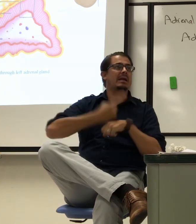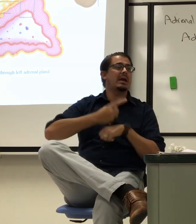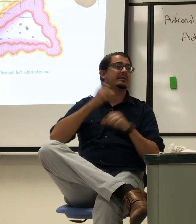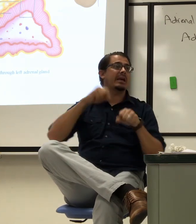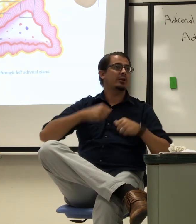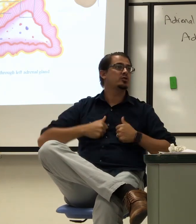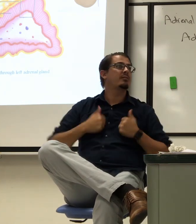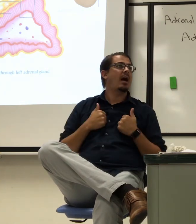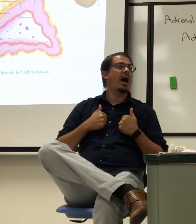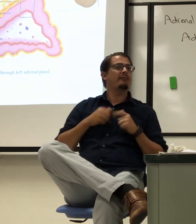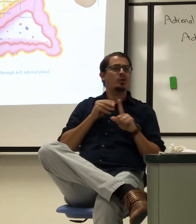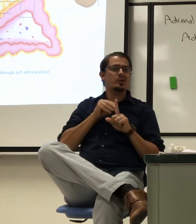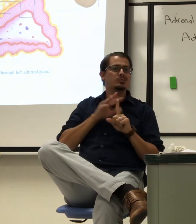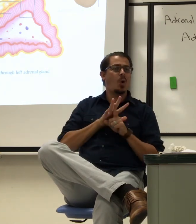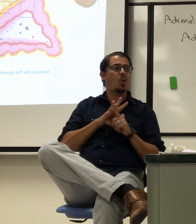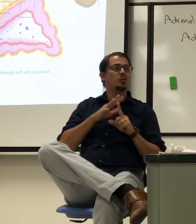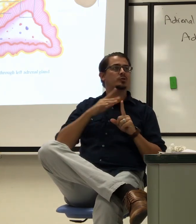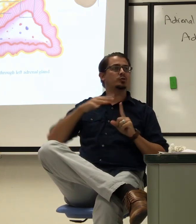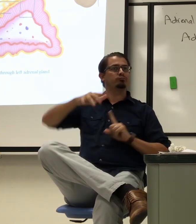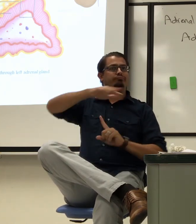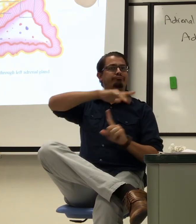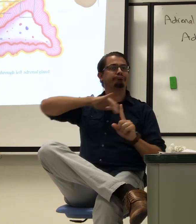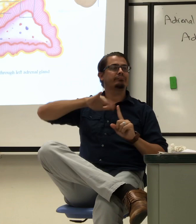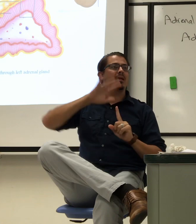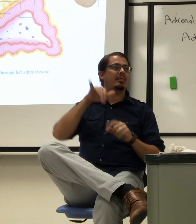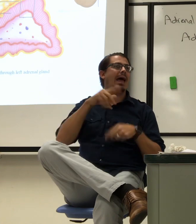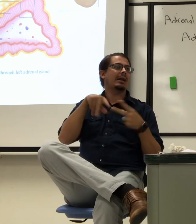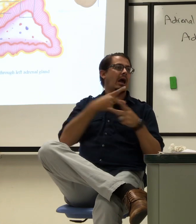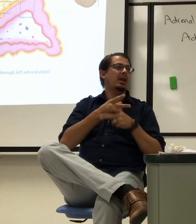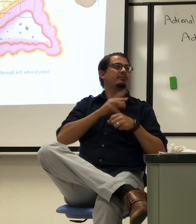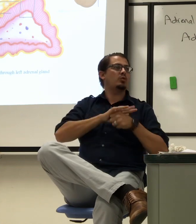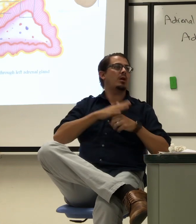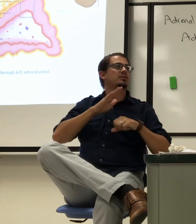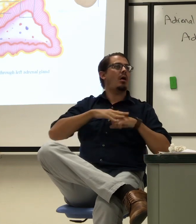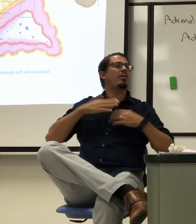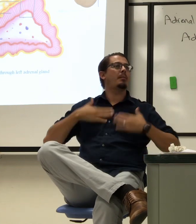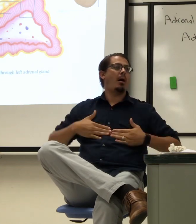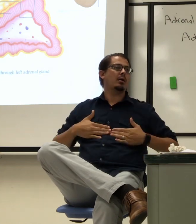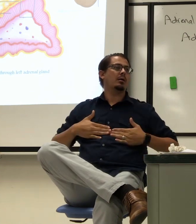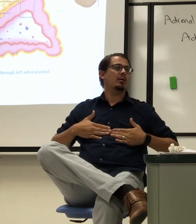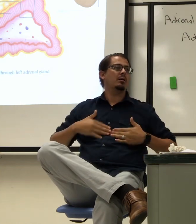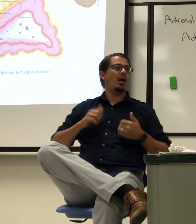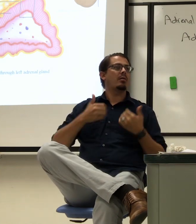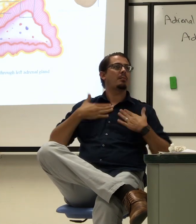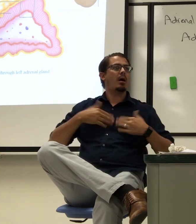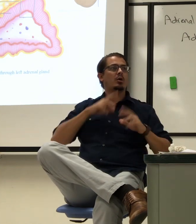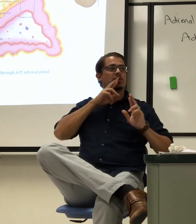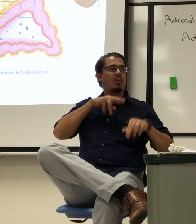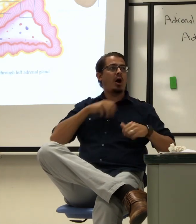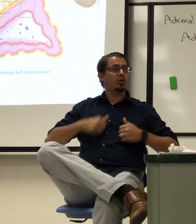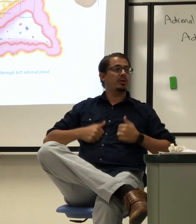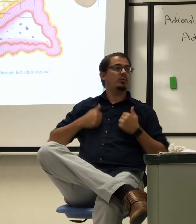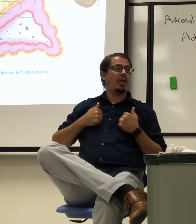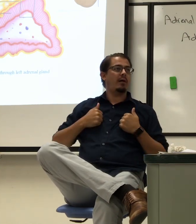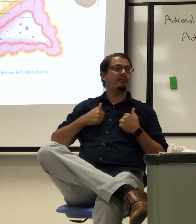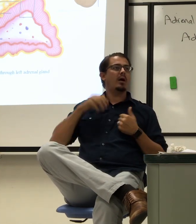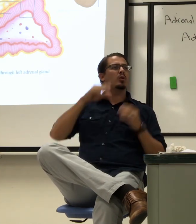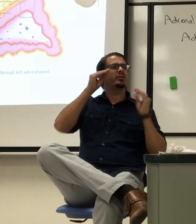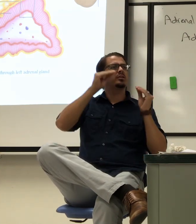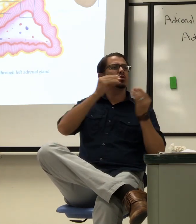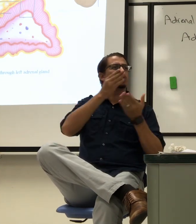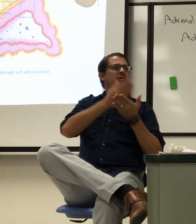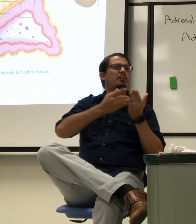You're exposed to the elements. Those kinds of stresses on the body. And how does the body respond to keep you alive? So I'll teach you some of